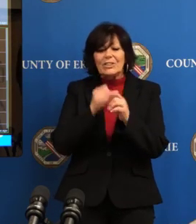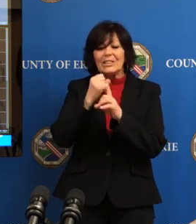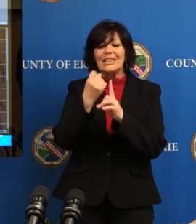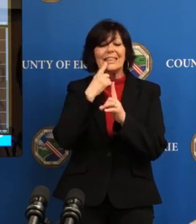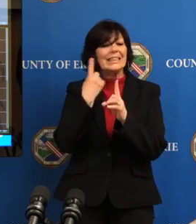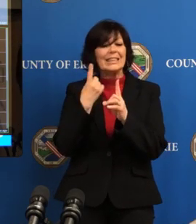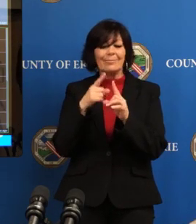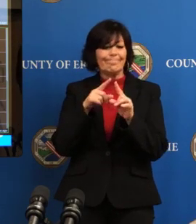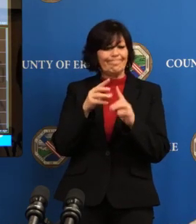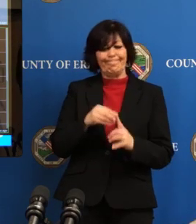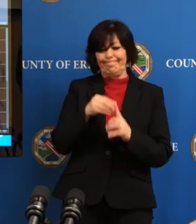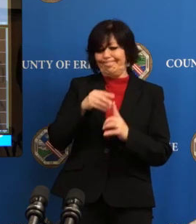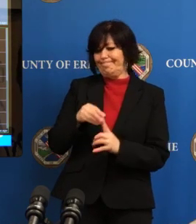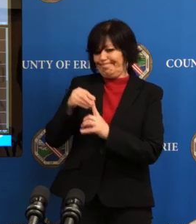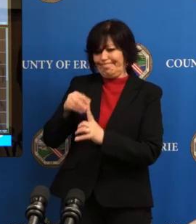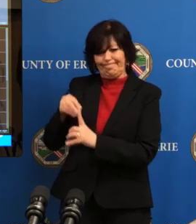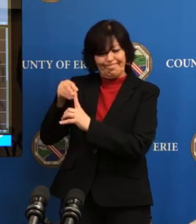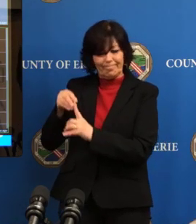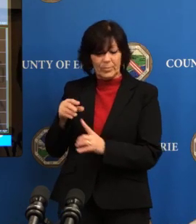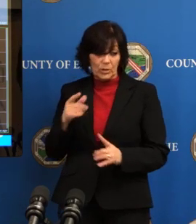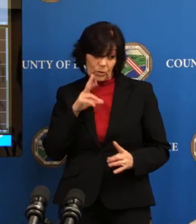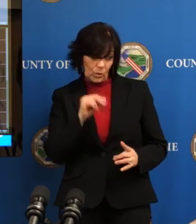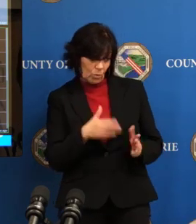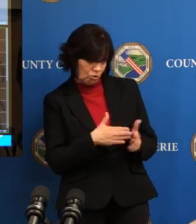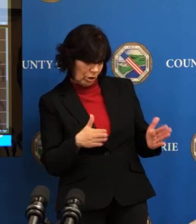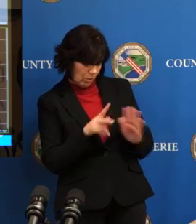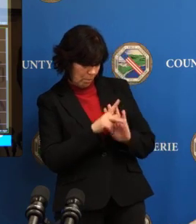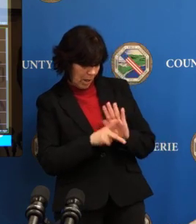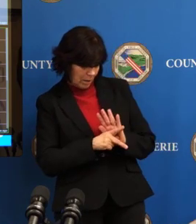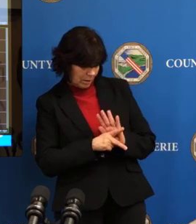basis. So there's no general policies.